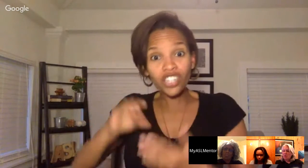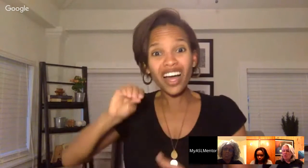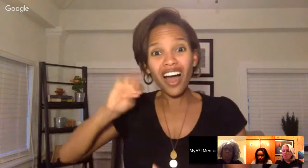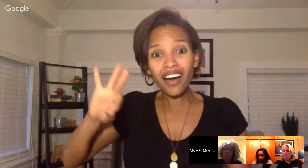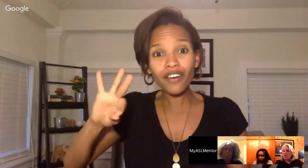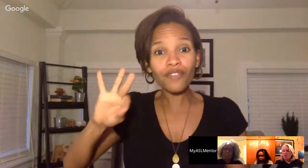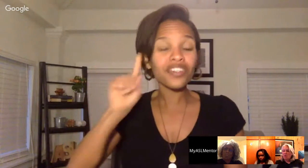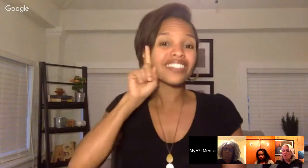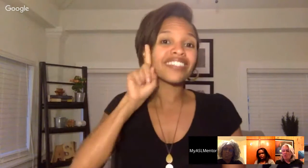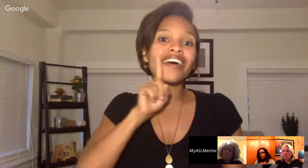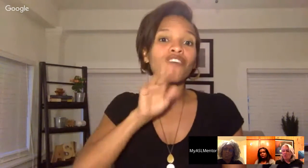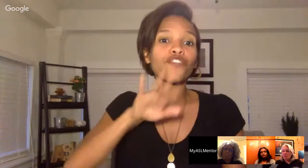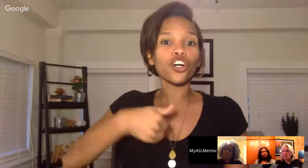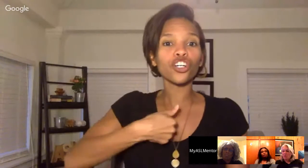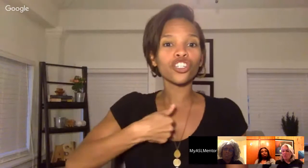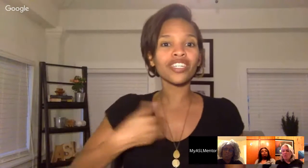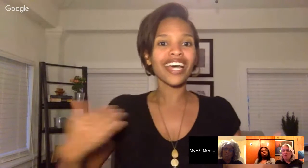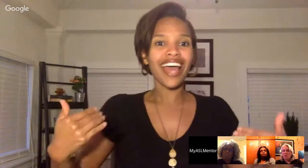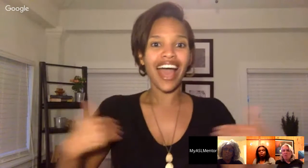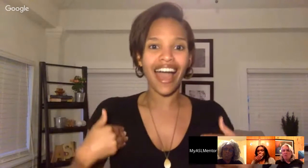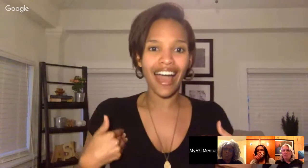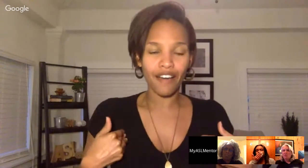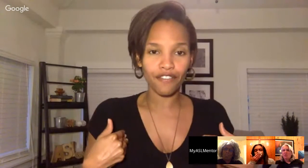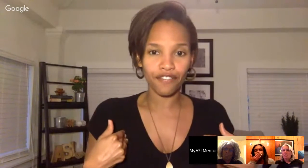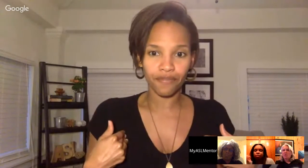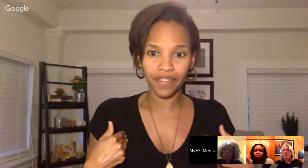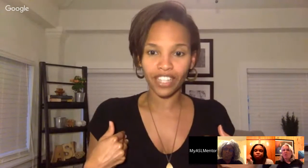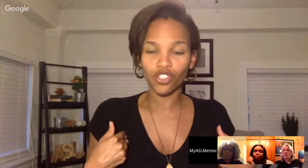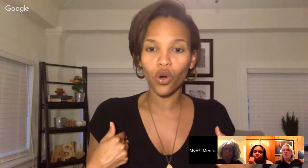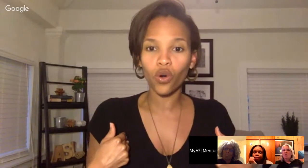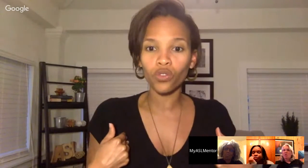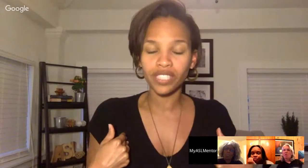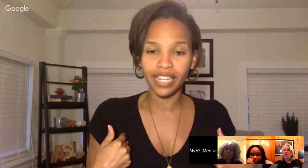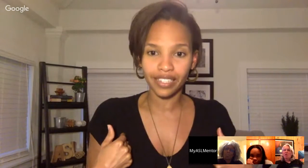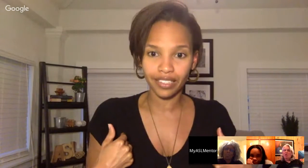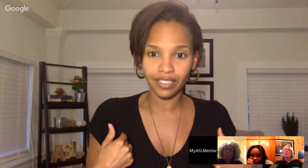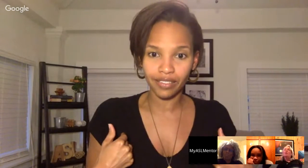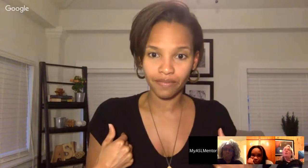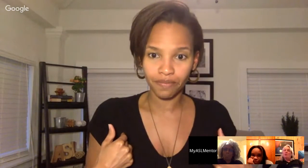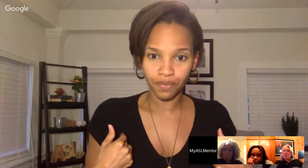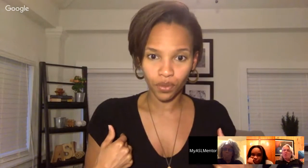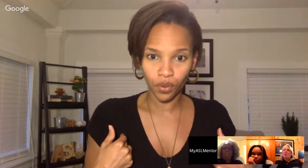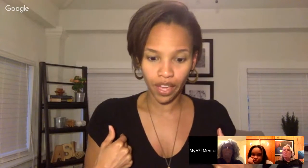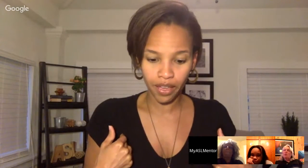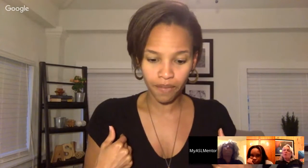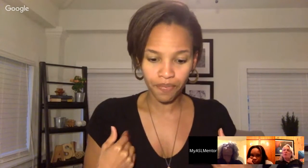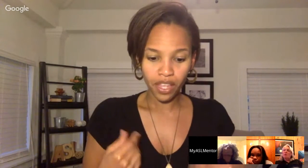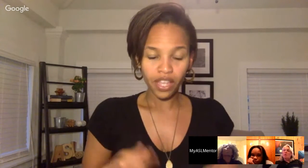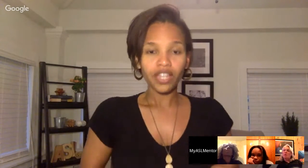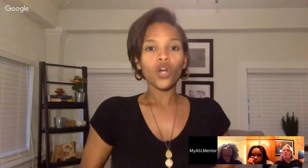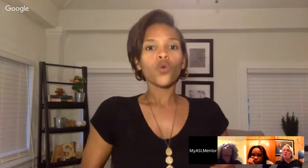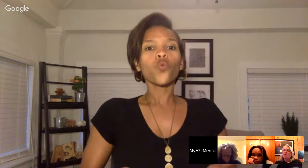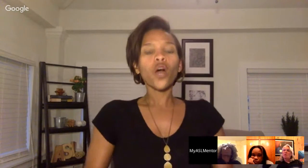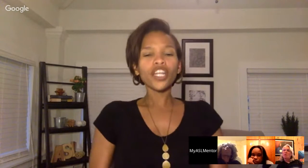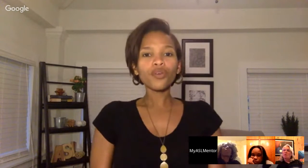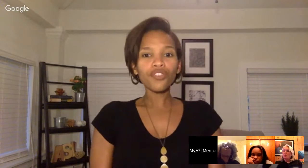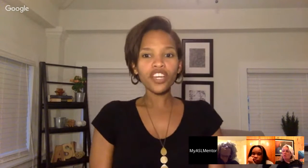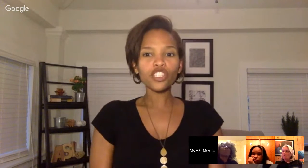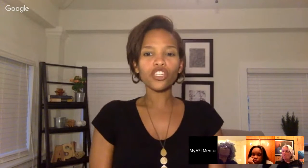Heart of deafhood have. That's the whole sentence, okay? What do you think